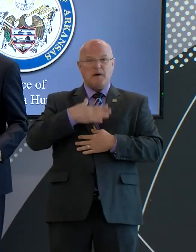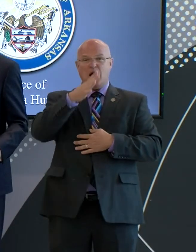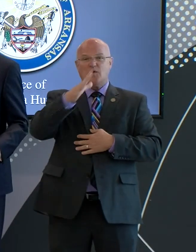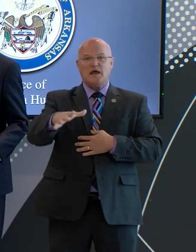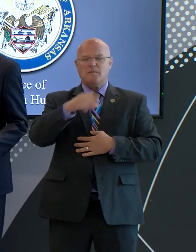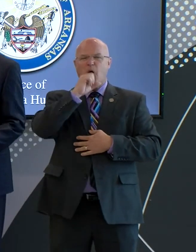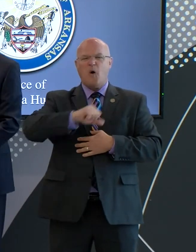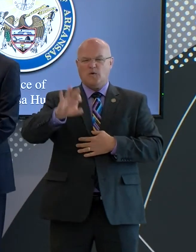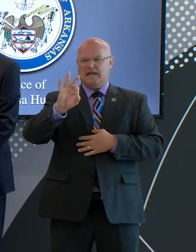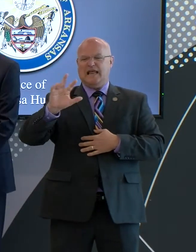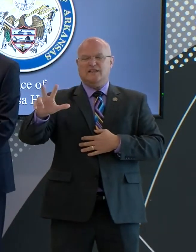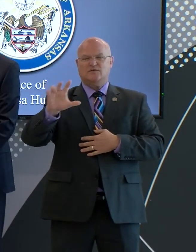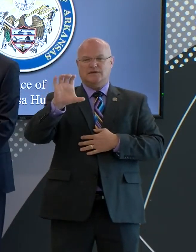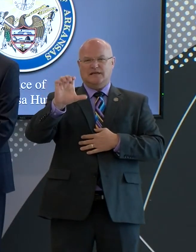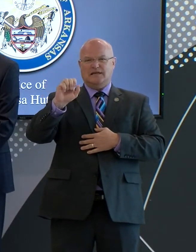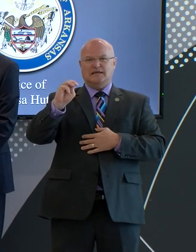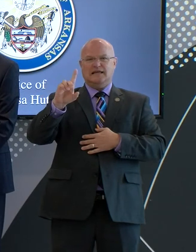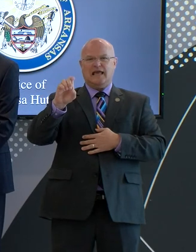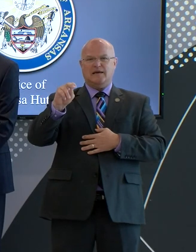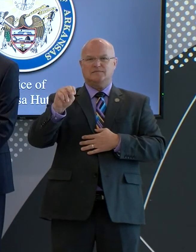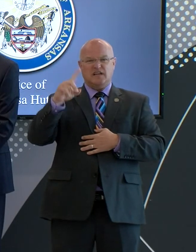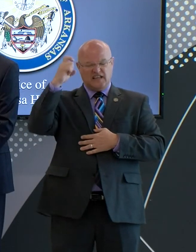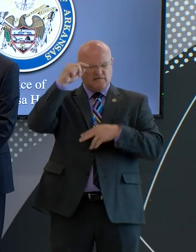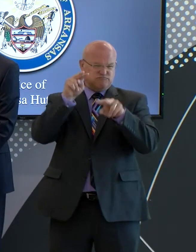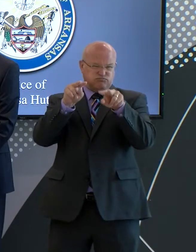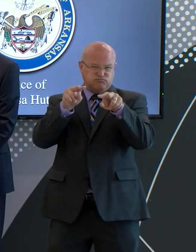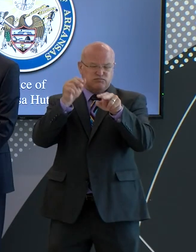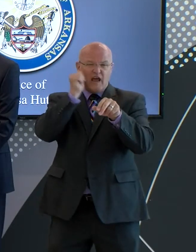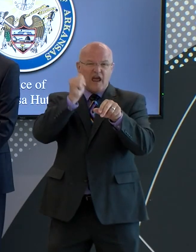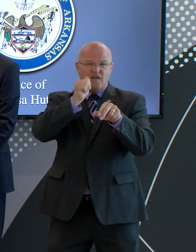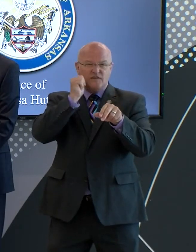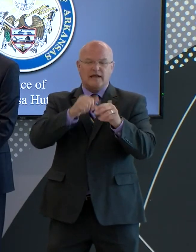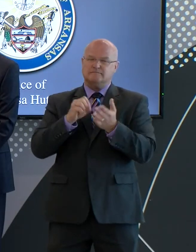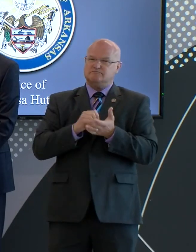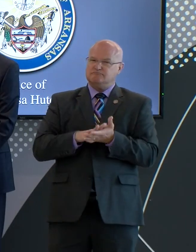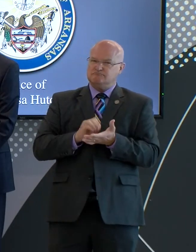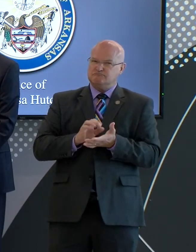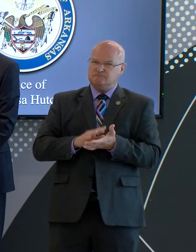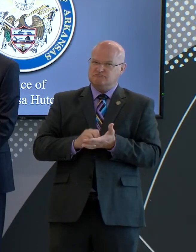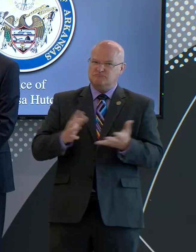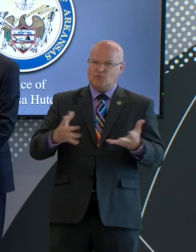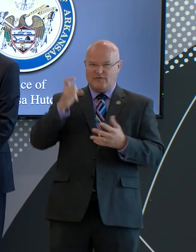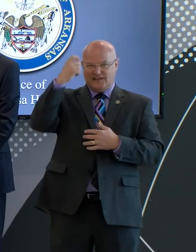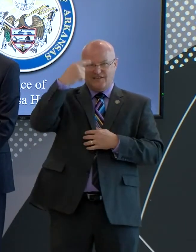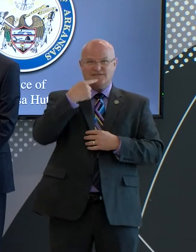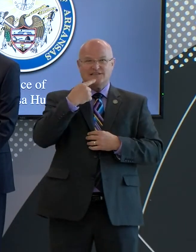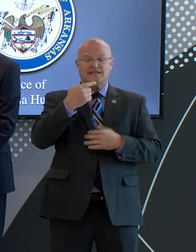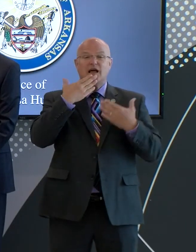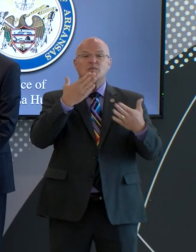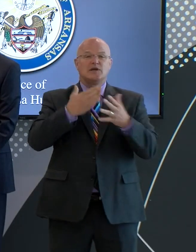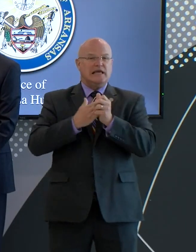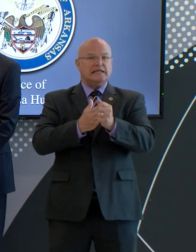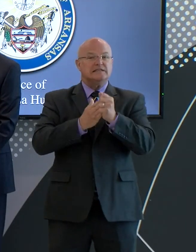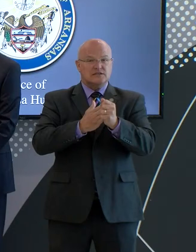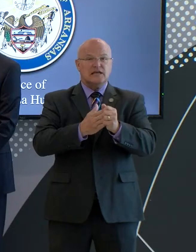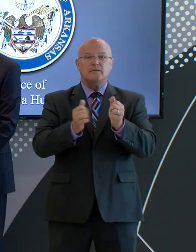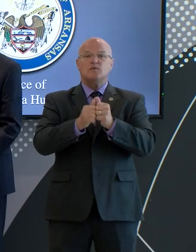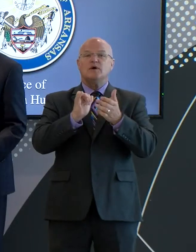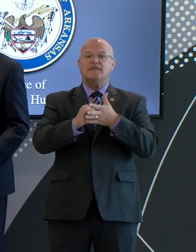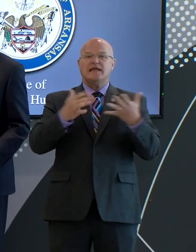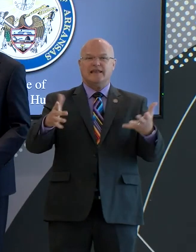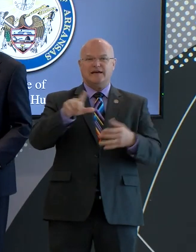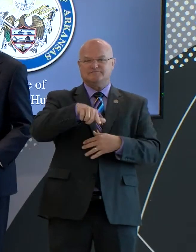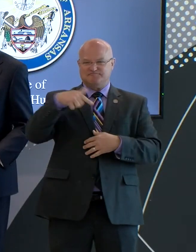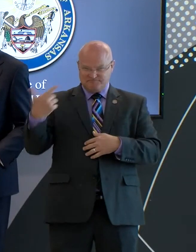Camden, 93 years old, she watches the governor every day and takes notes on what the governor's saying. And I appreciate his leadership. And with that,